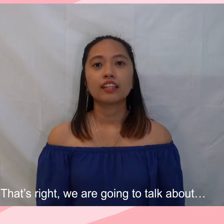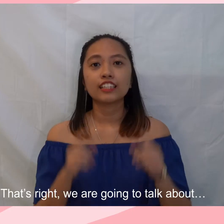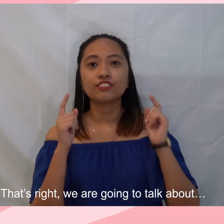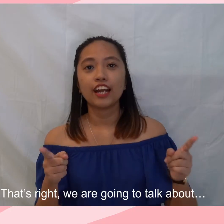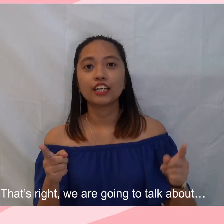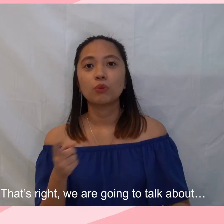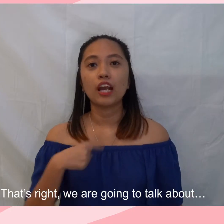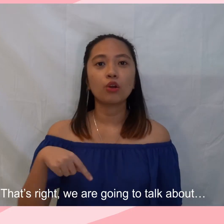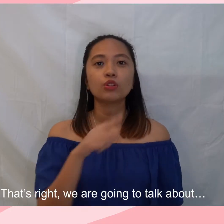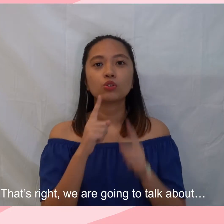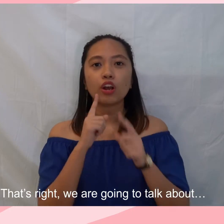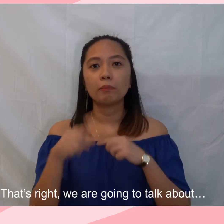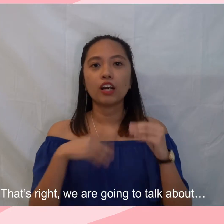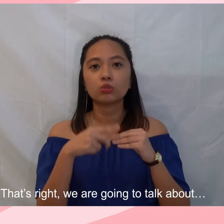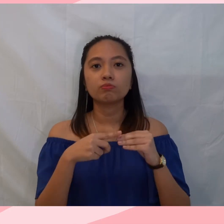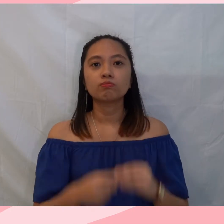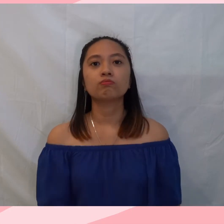That's right, we are going to talk about.